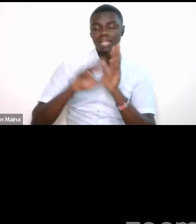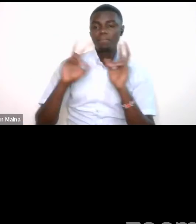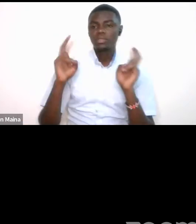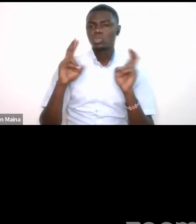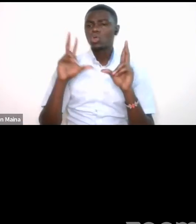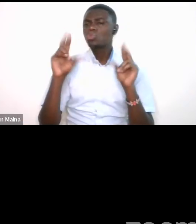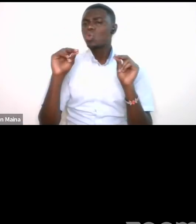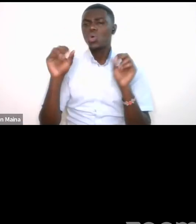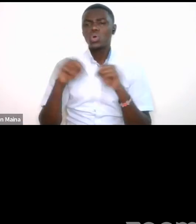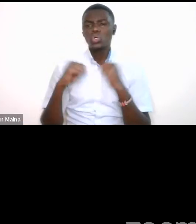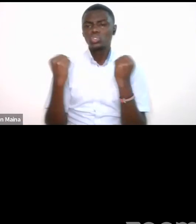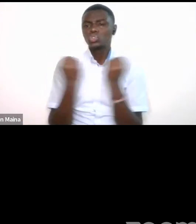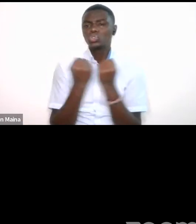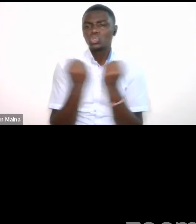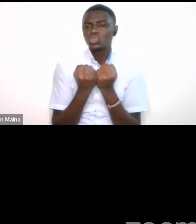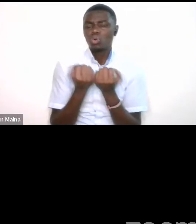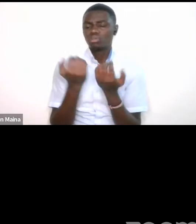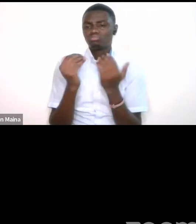adult.